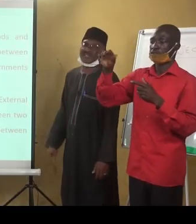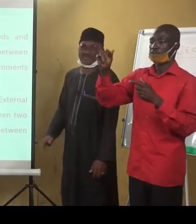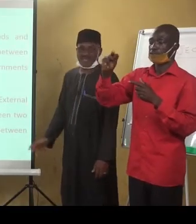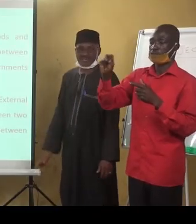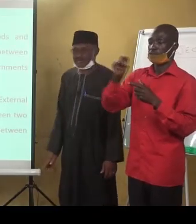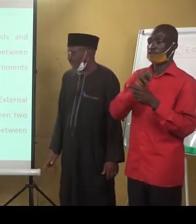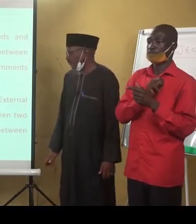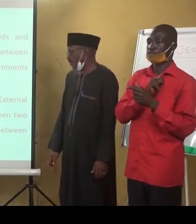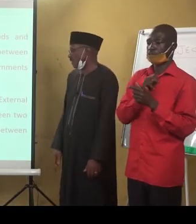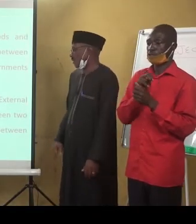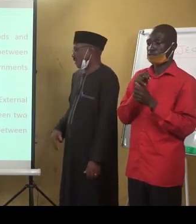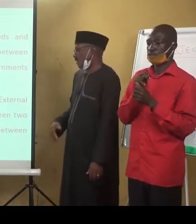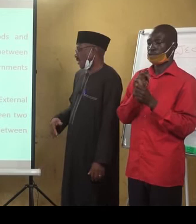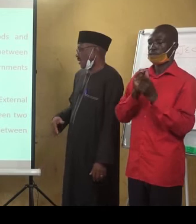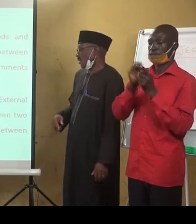and Japan,